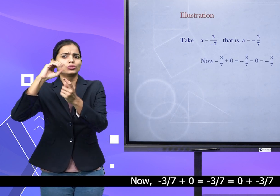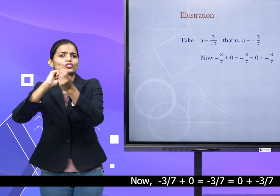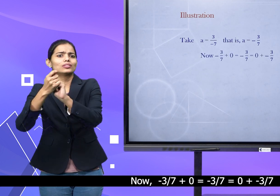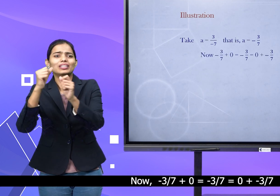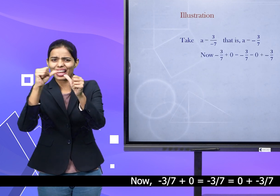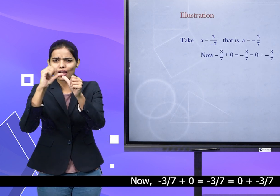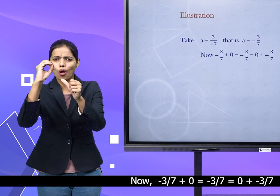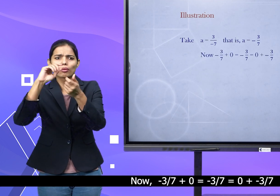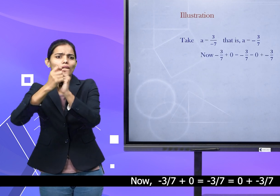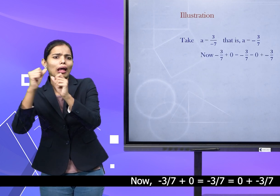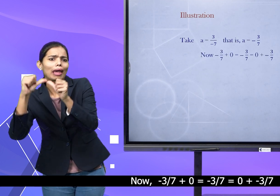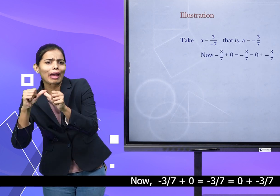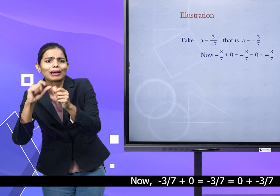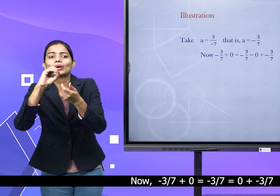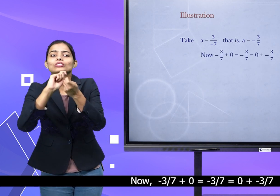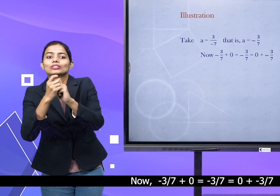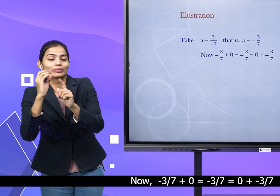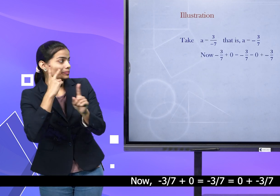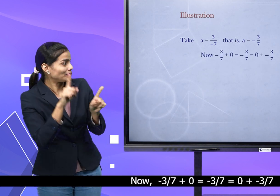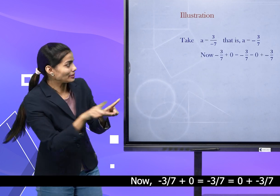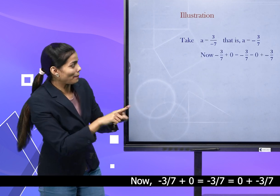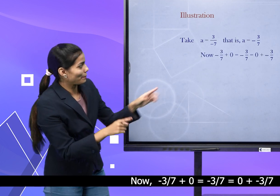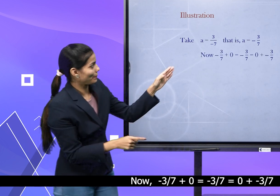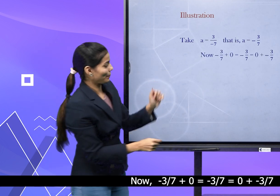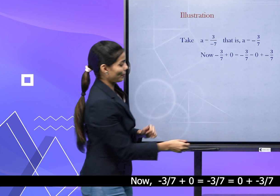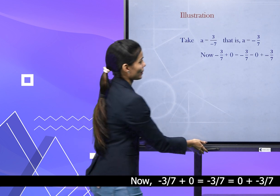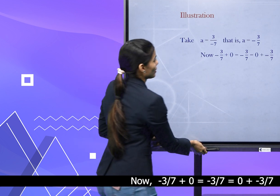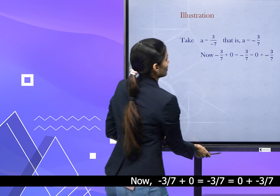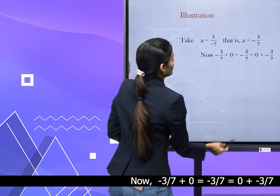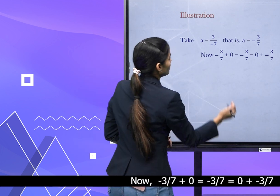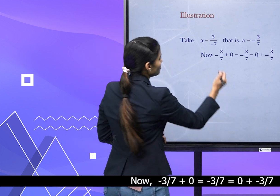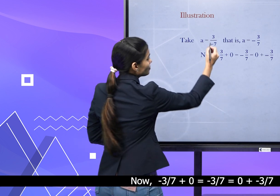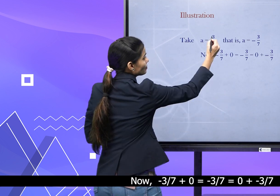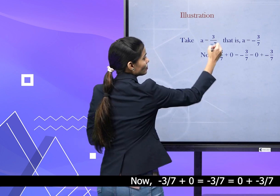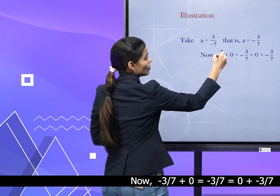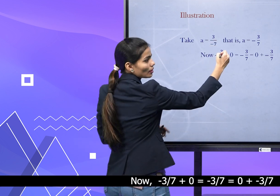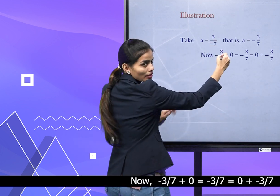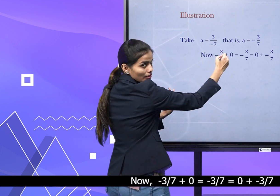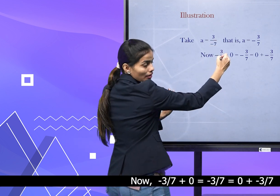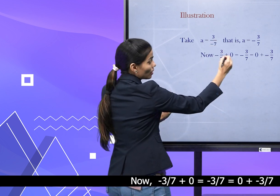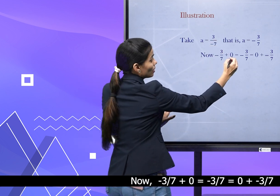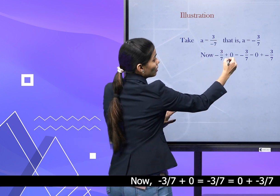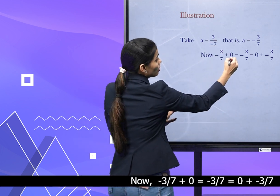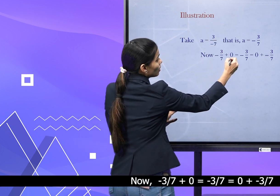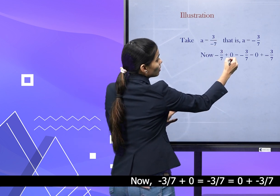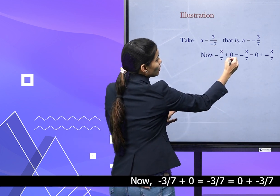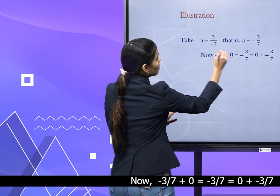Now, minus 3 by 7 plus 0 is equal to minus 3 by 7 is equal to 0 plus minus 3